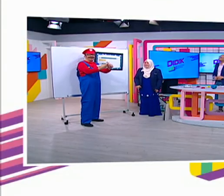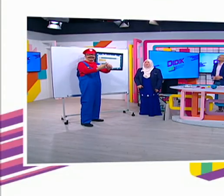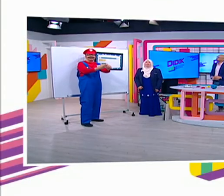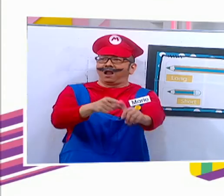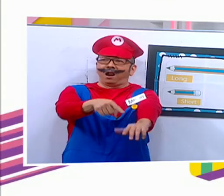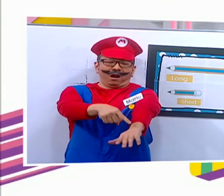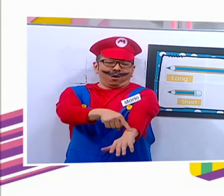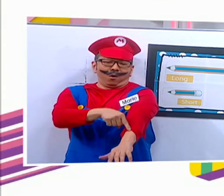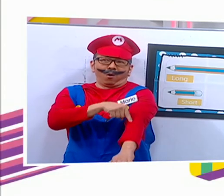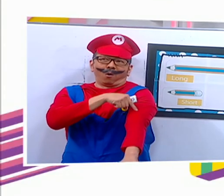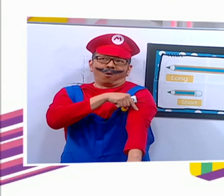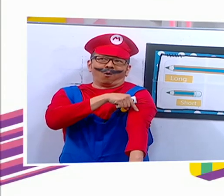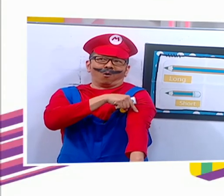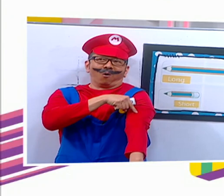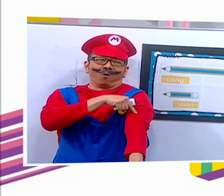first one.